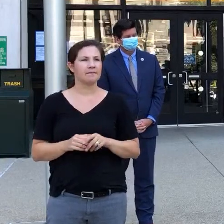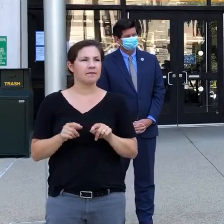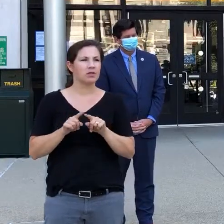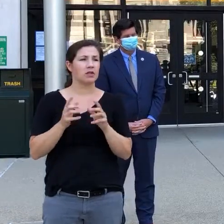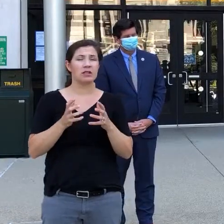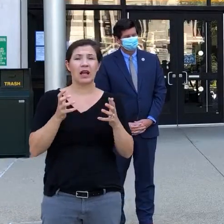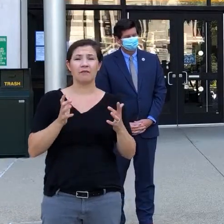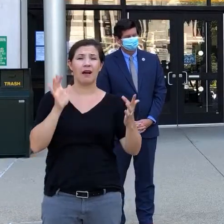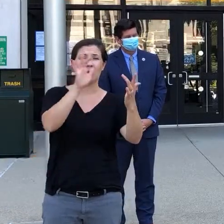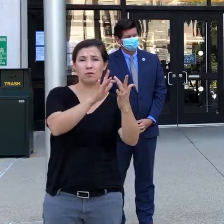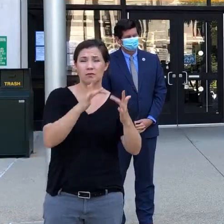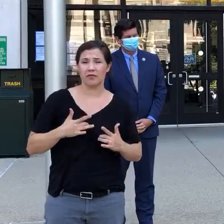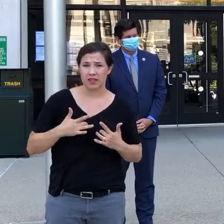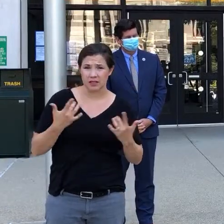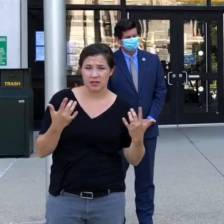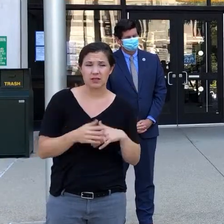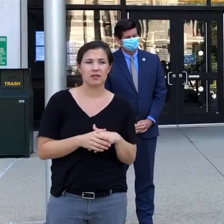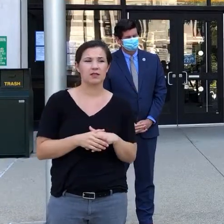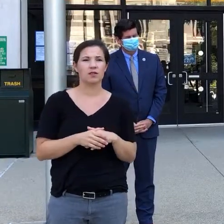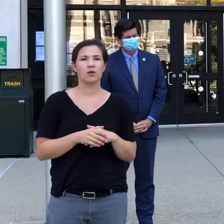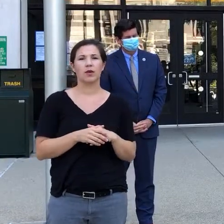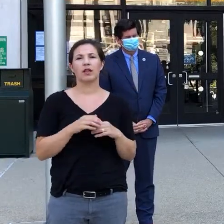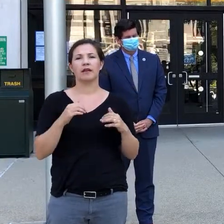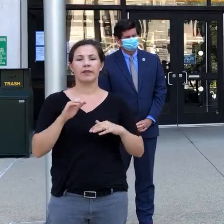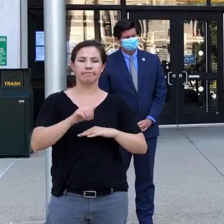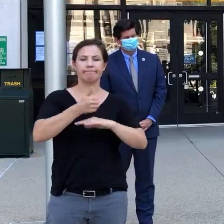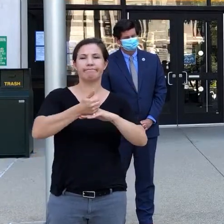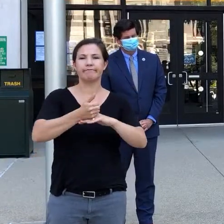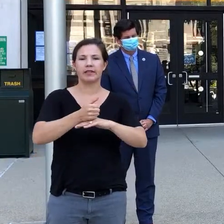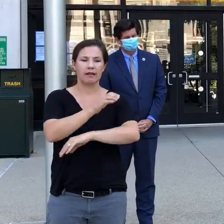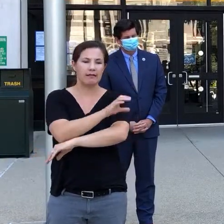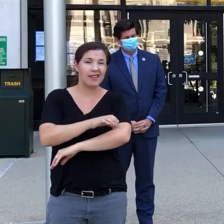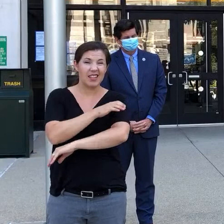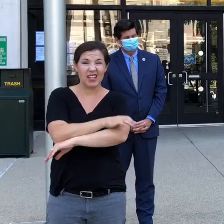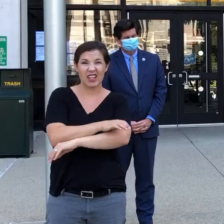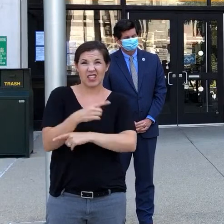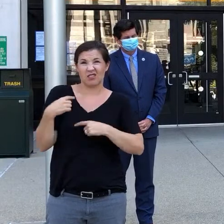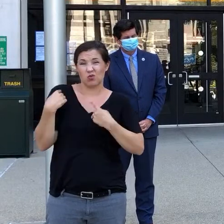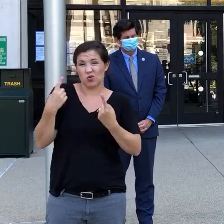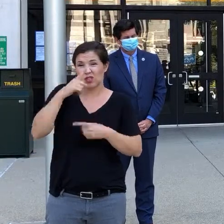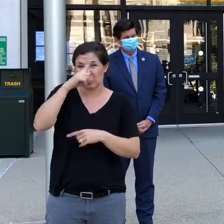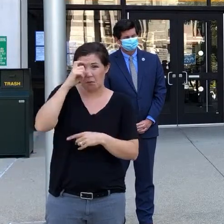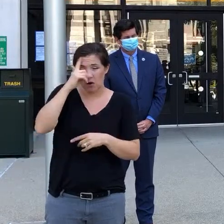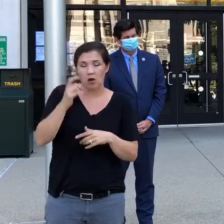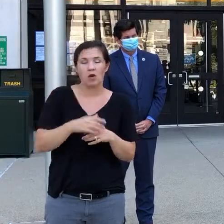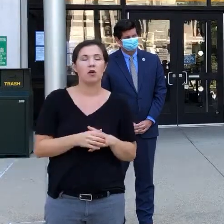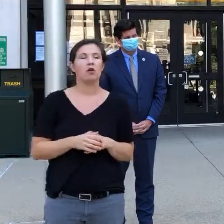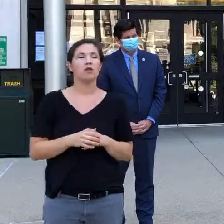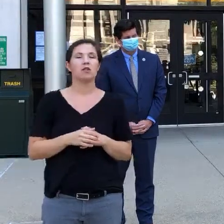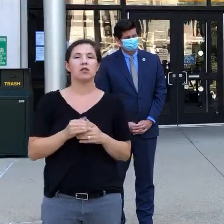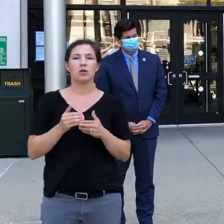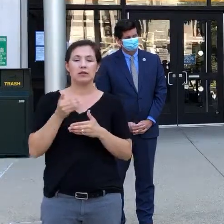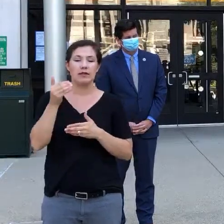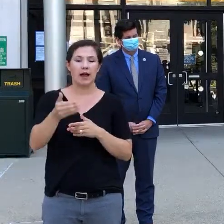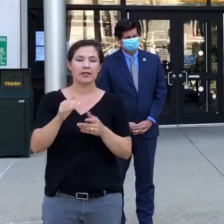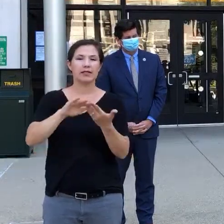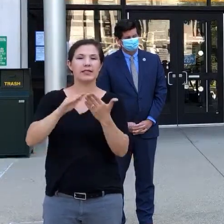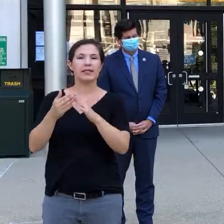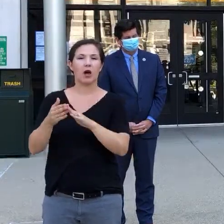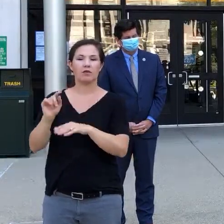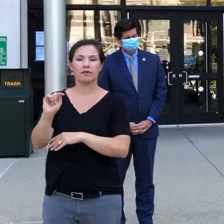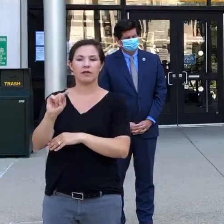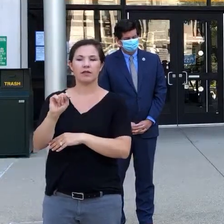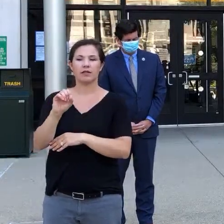outreach events. We're doing these pop-up clinics throughout the summer. Our next one is in the town of